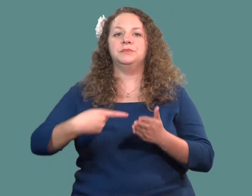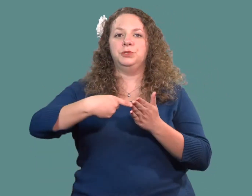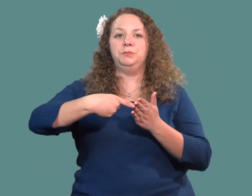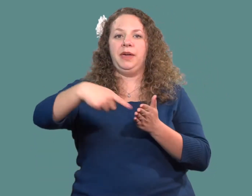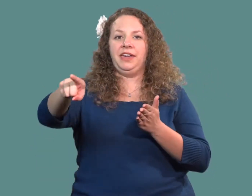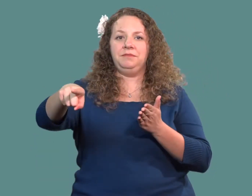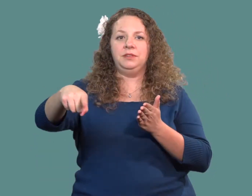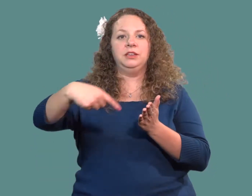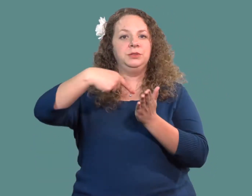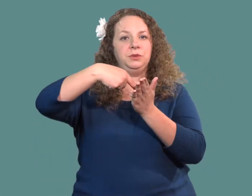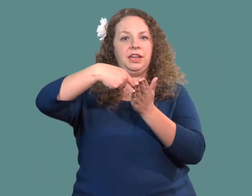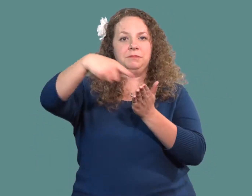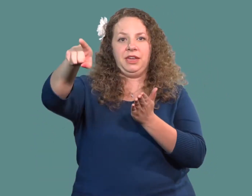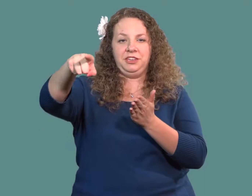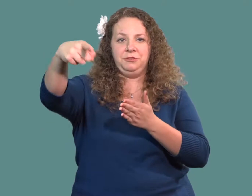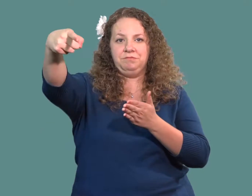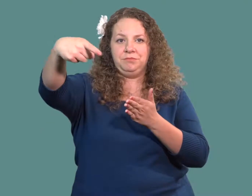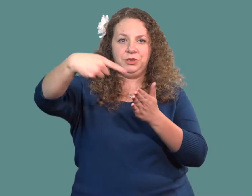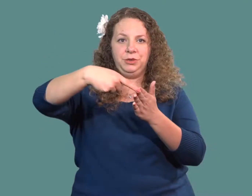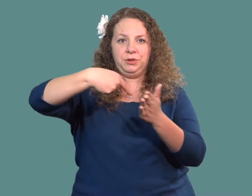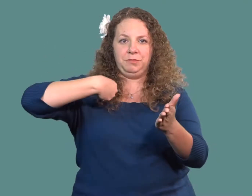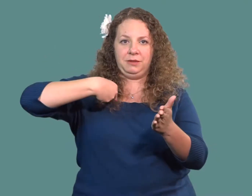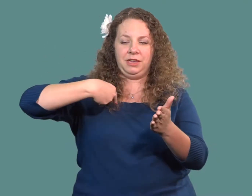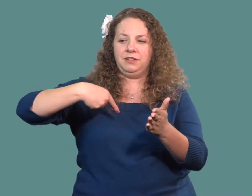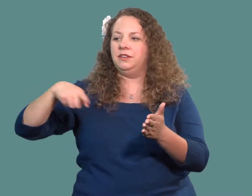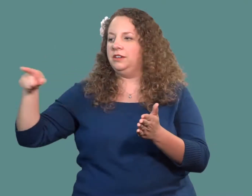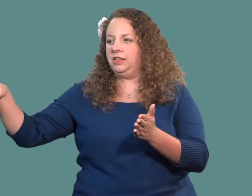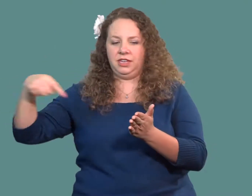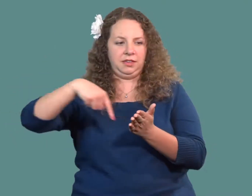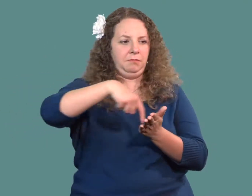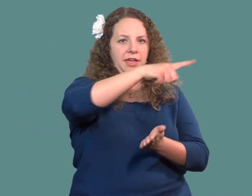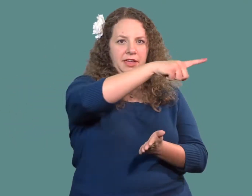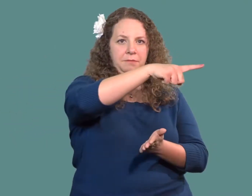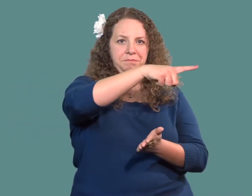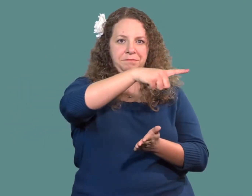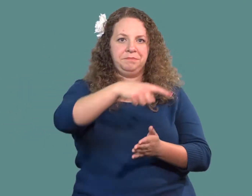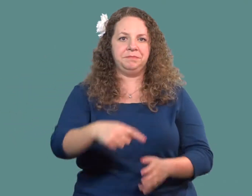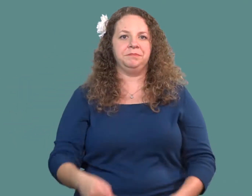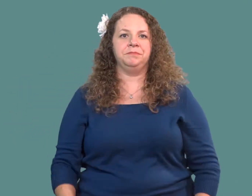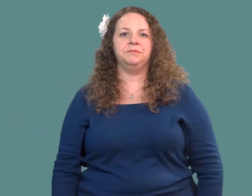To pay, so I can pay you, you can pay me, he can pay him.